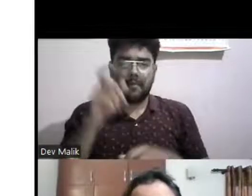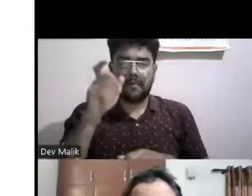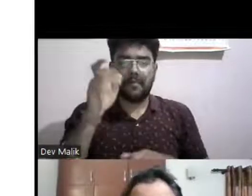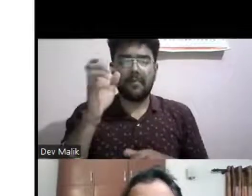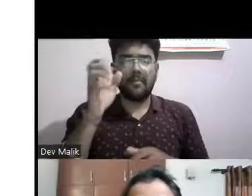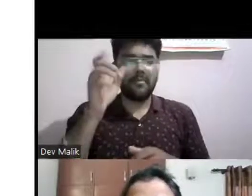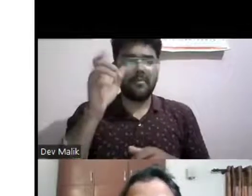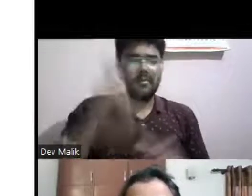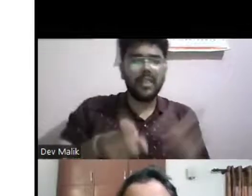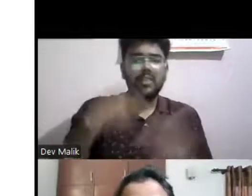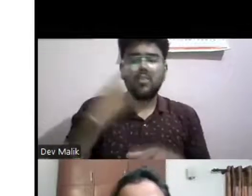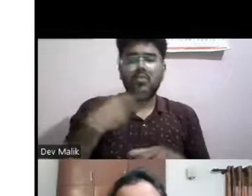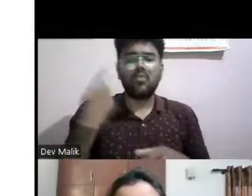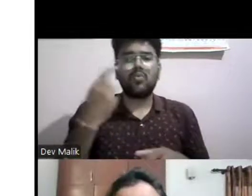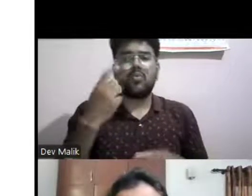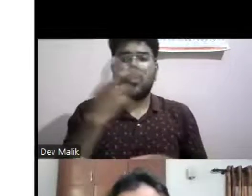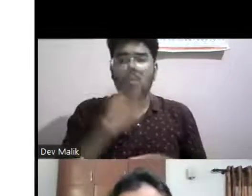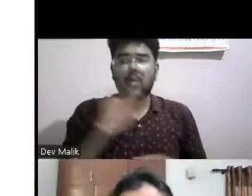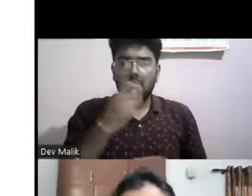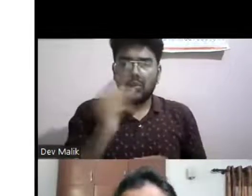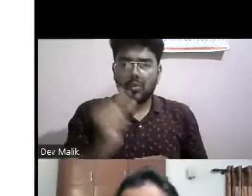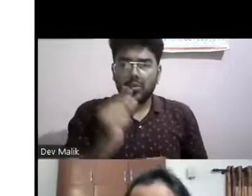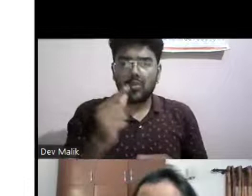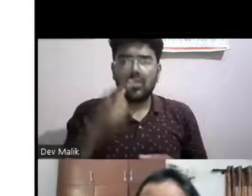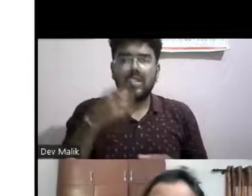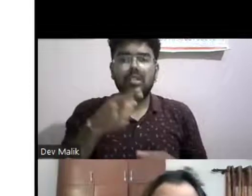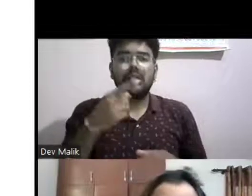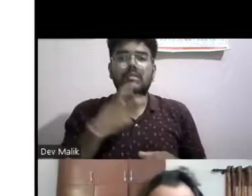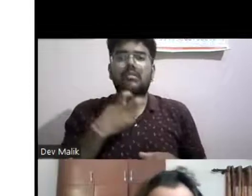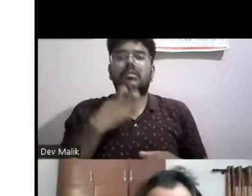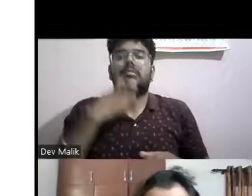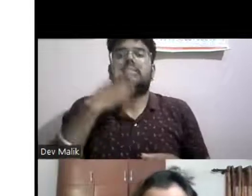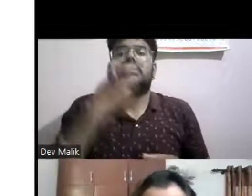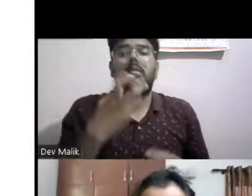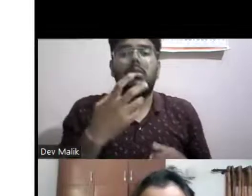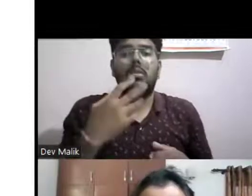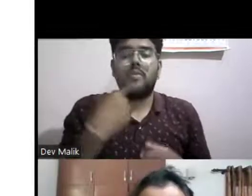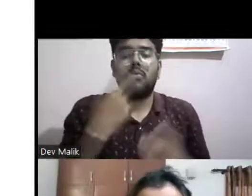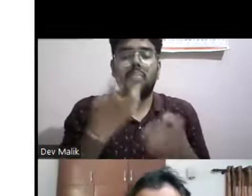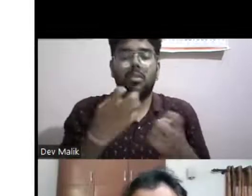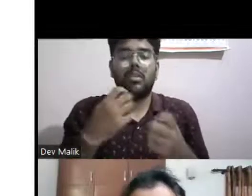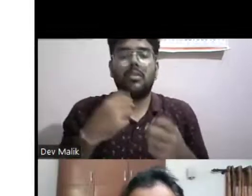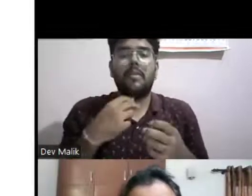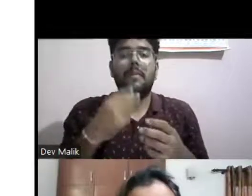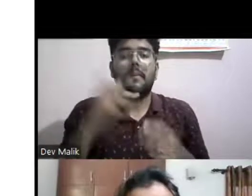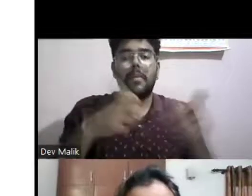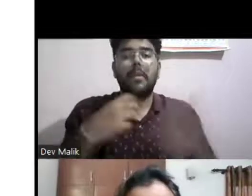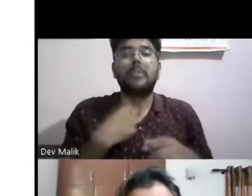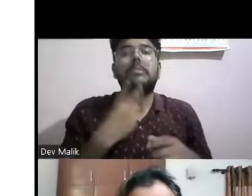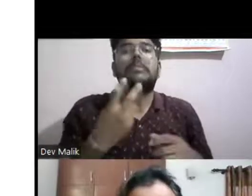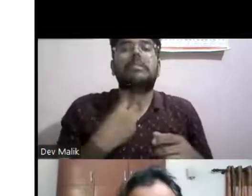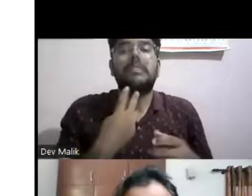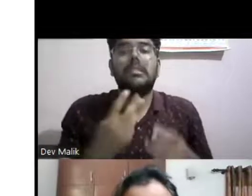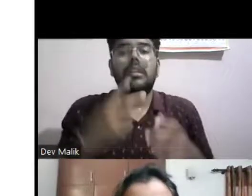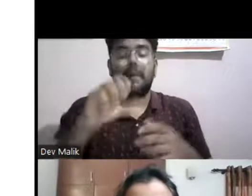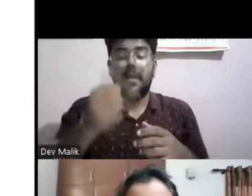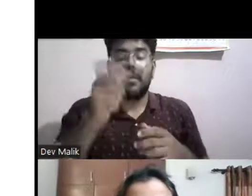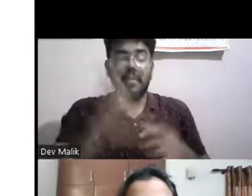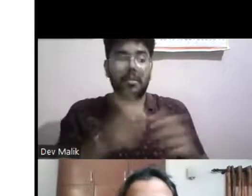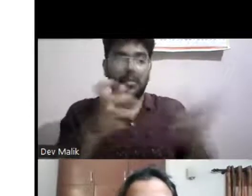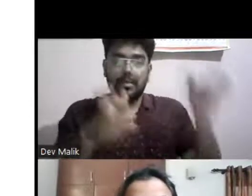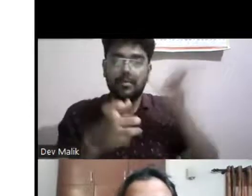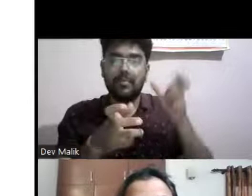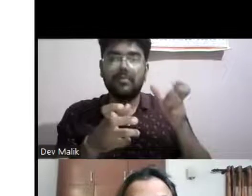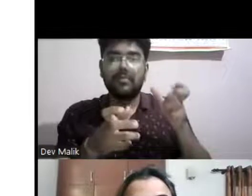is oralist would want people to speak, would want people to hear. And if somebody is not doing that, that would